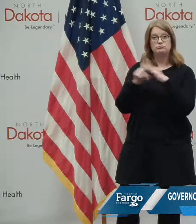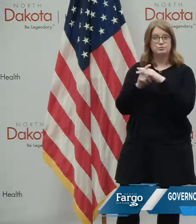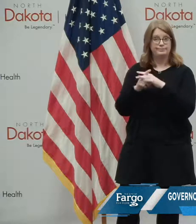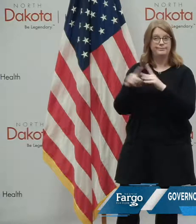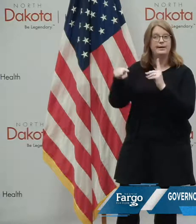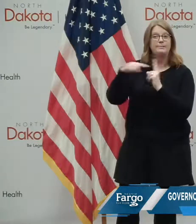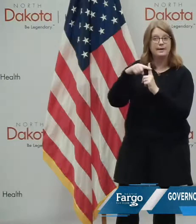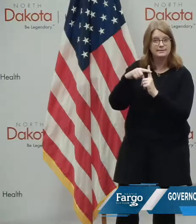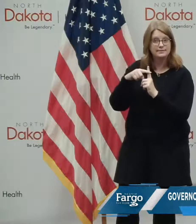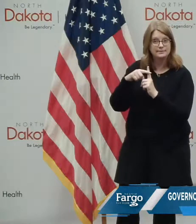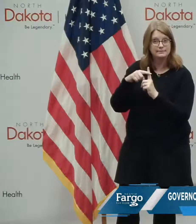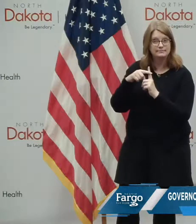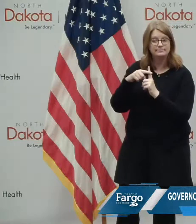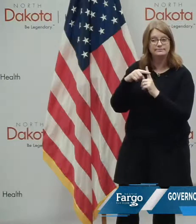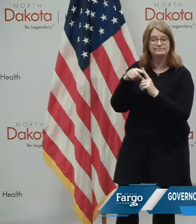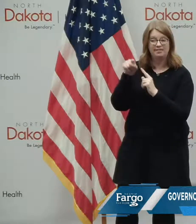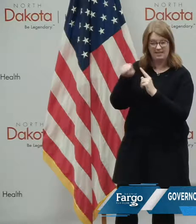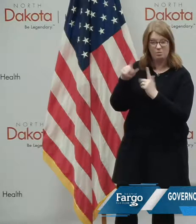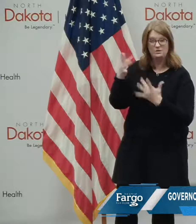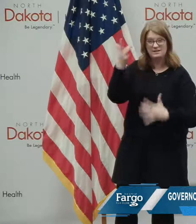be a positive. So this is